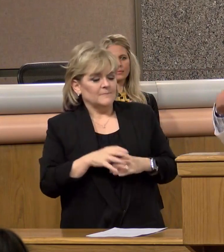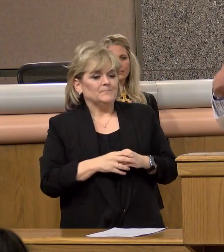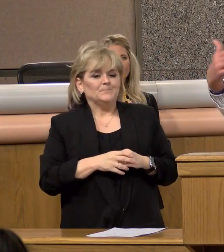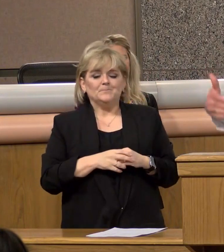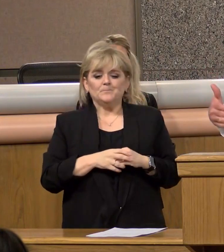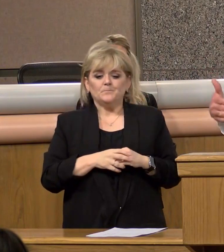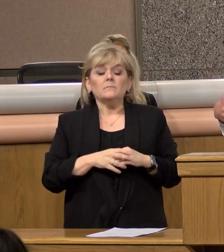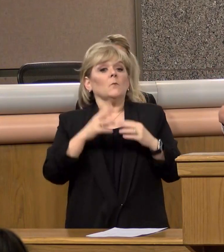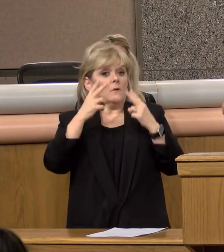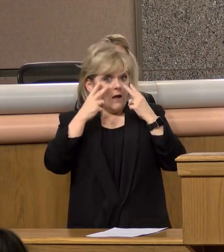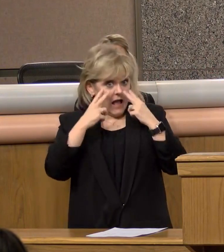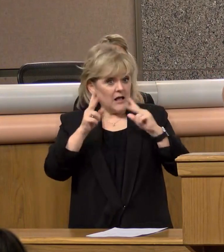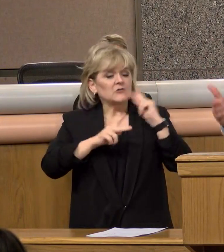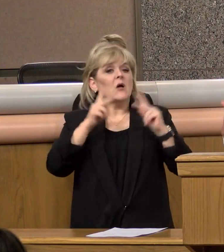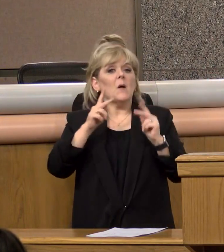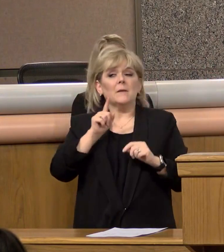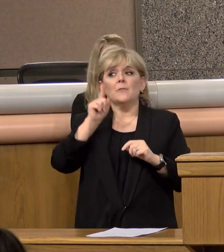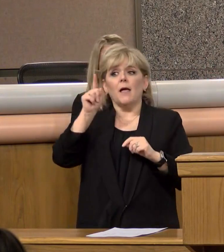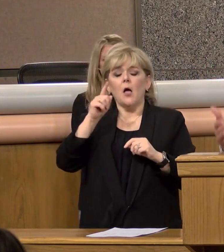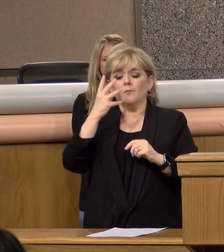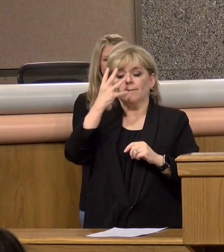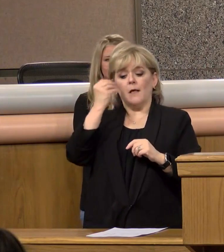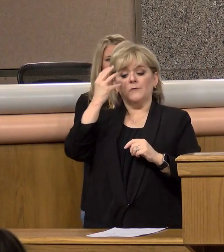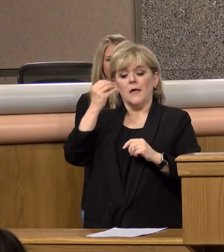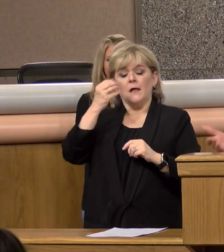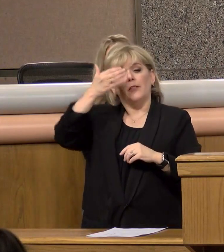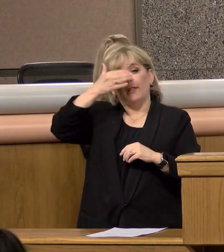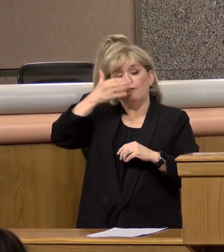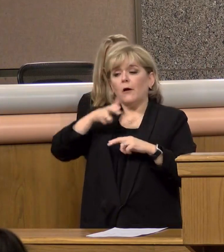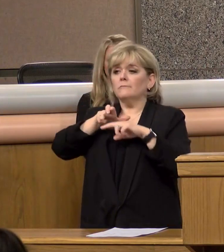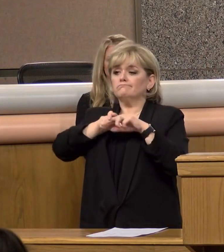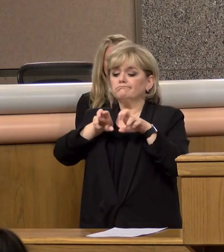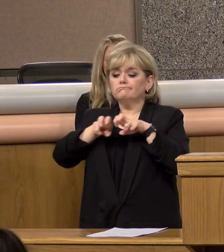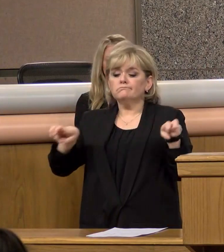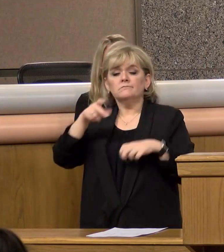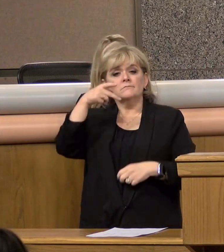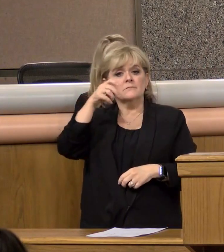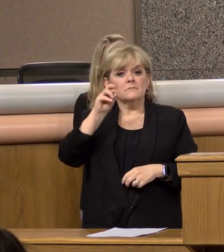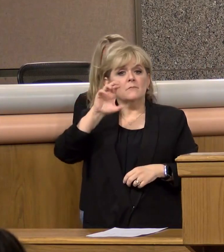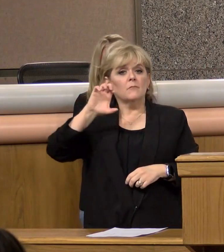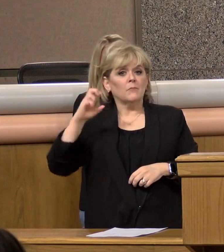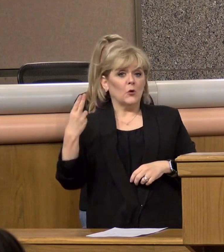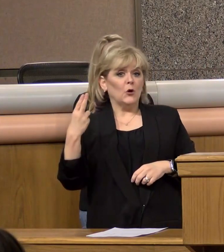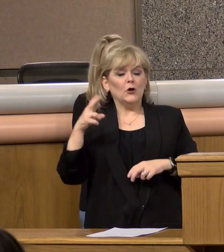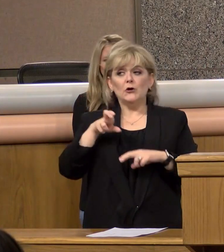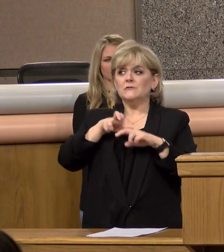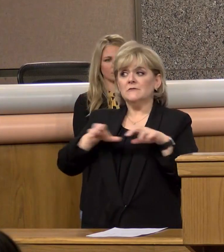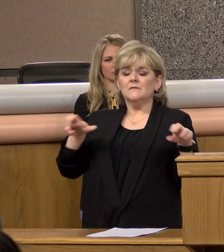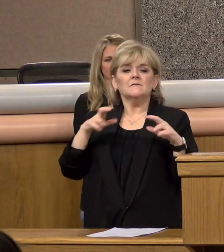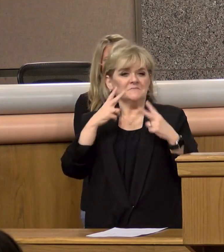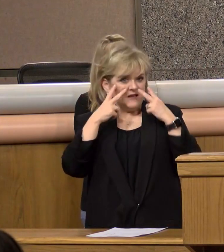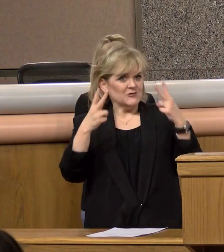I want you to, and I saw people out, uh, on their porches and the warm weather is also bringing, uh, people out. That's good, right?